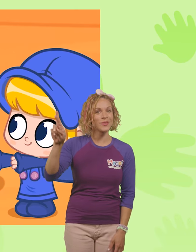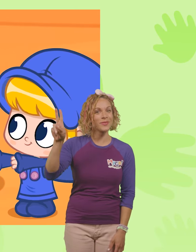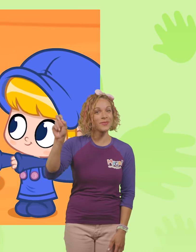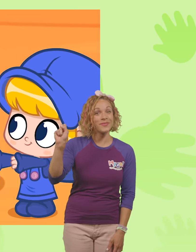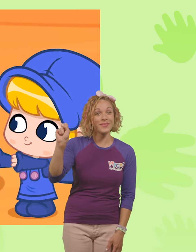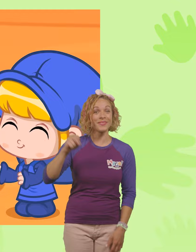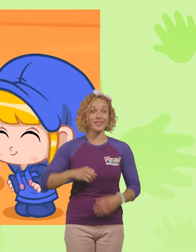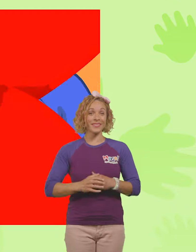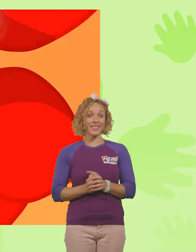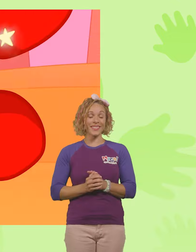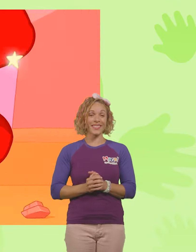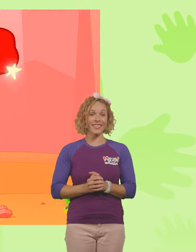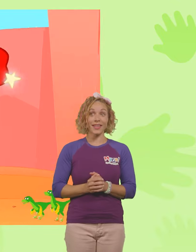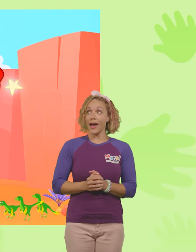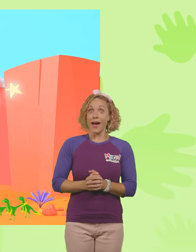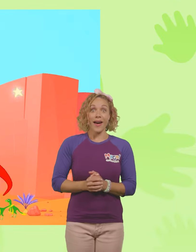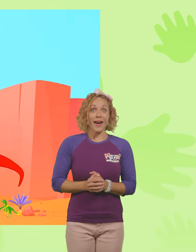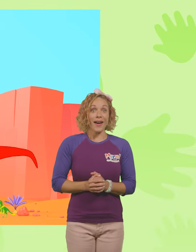Argentinosaurus!